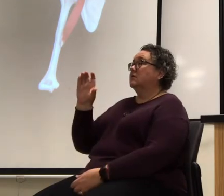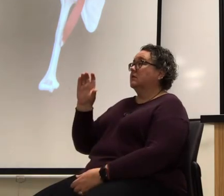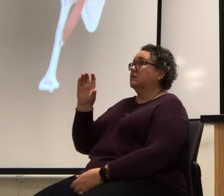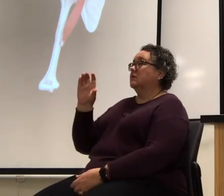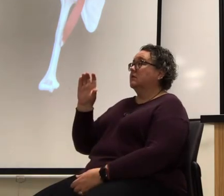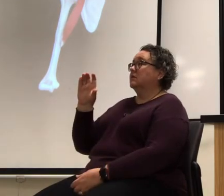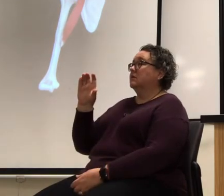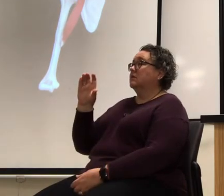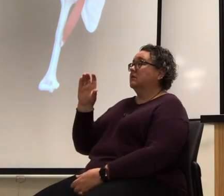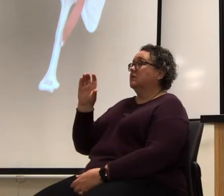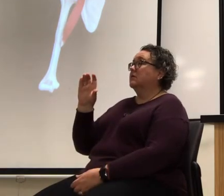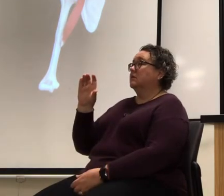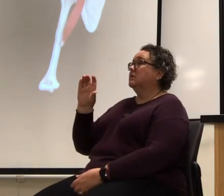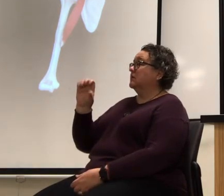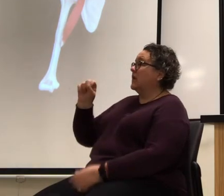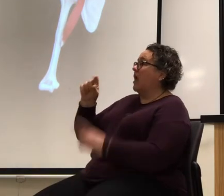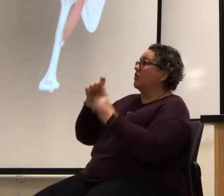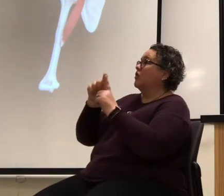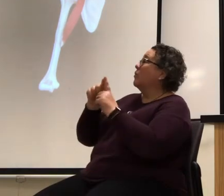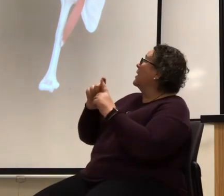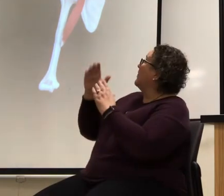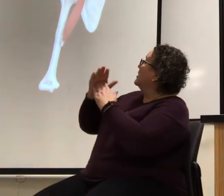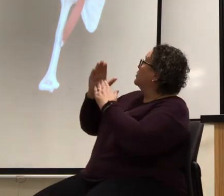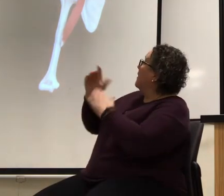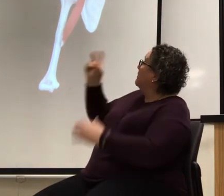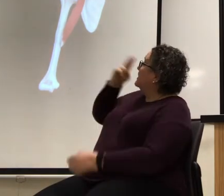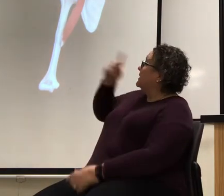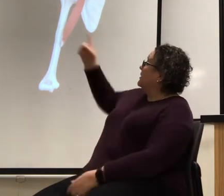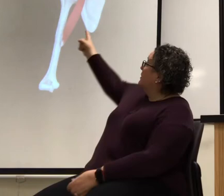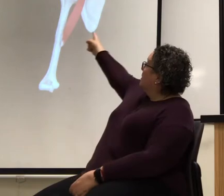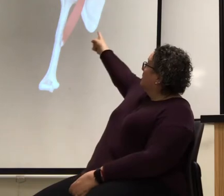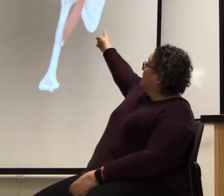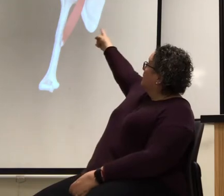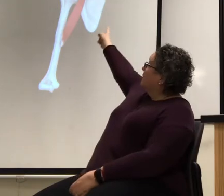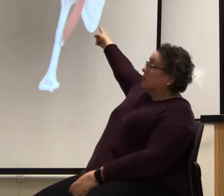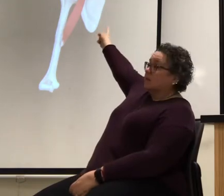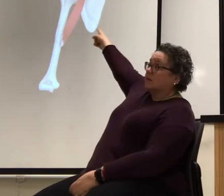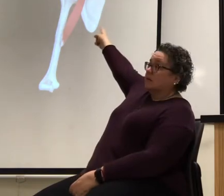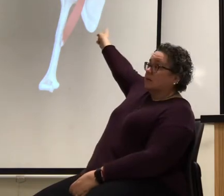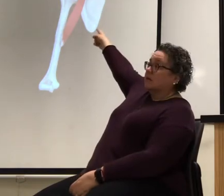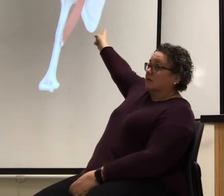midshaft humerus for its insertion.